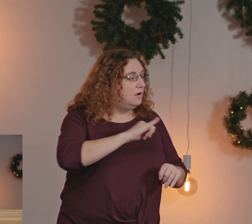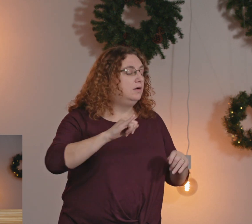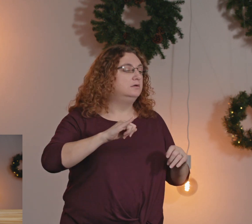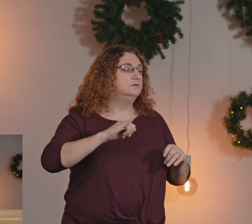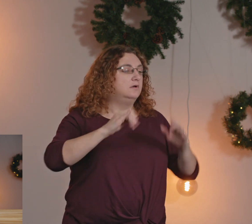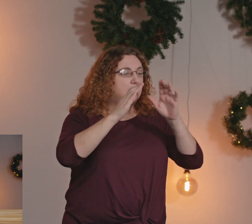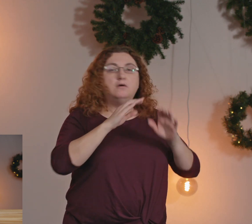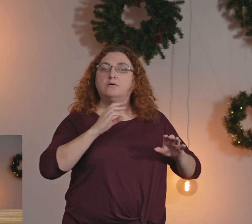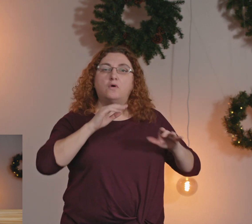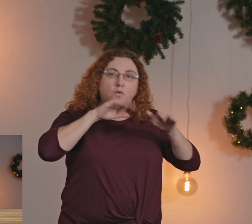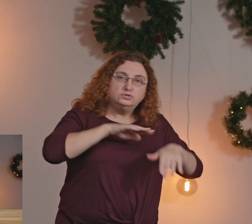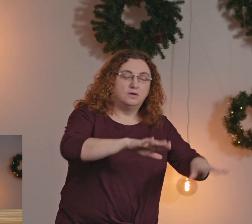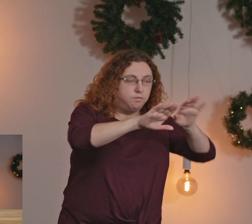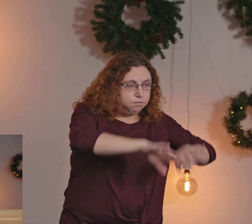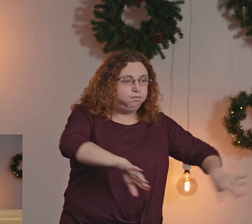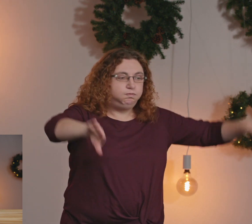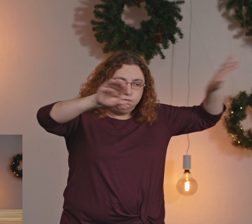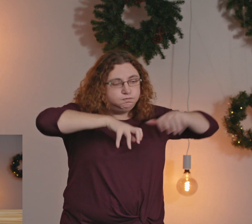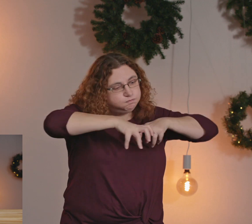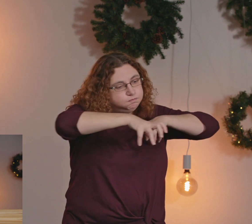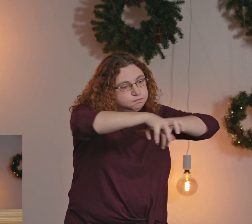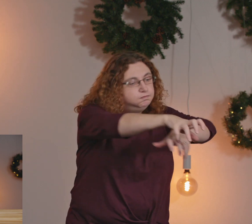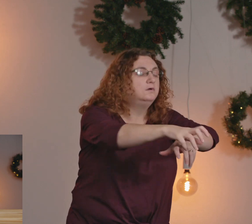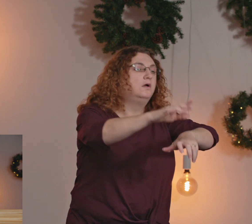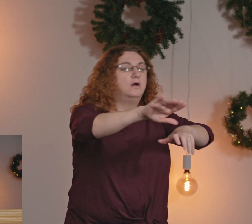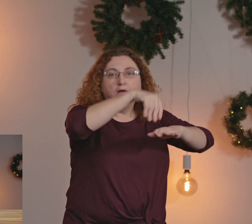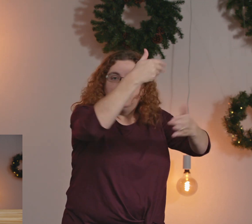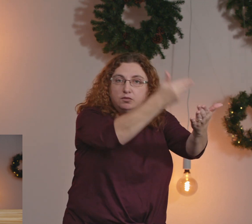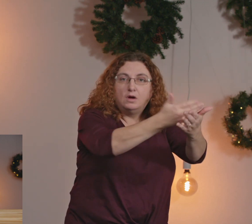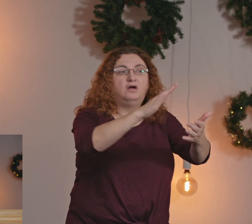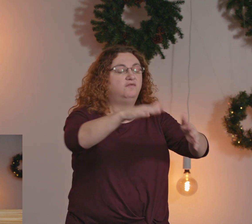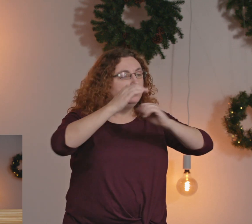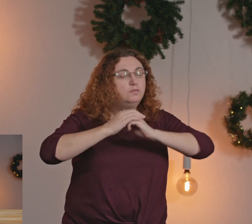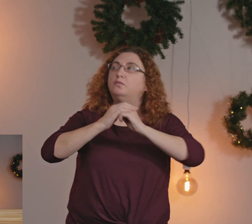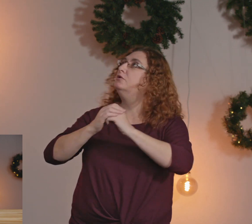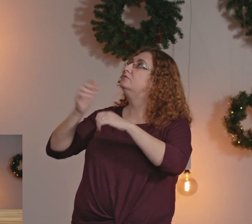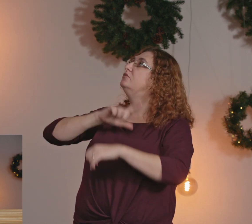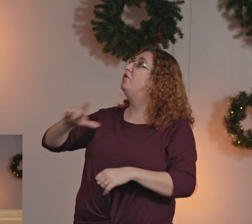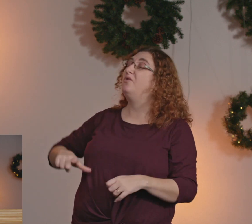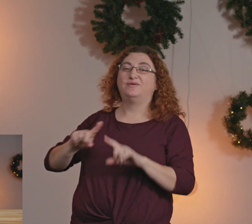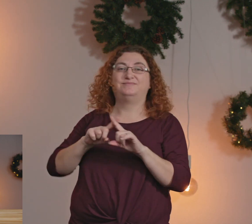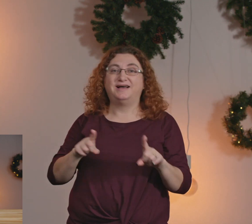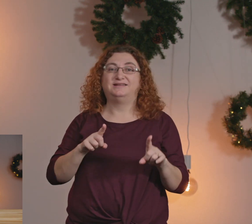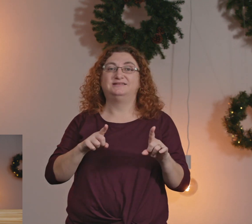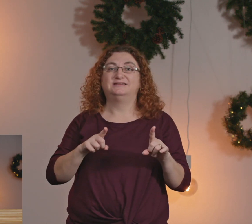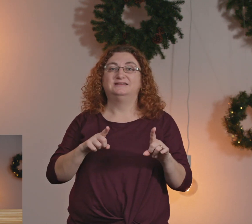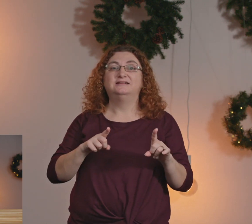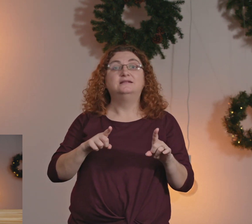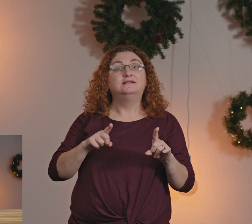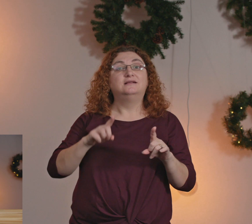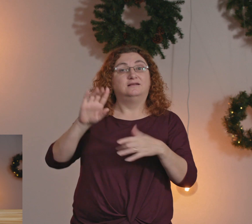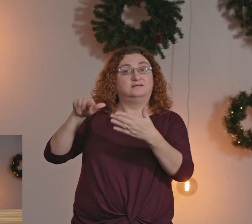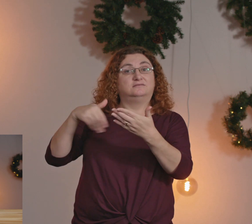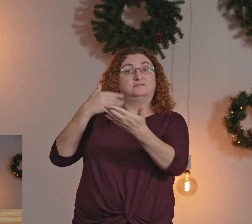Red Sea, after the 10 plagues. They get on the other side. They start to worship the Lord. Eventually, they go to Mount Sinai,